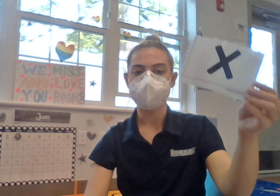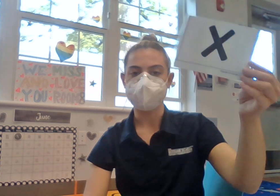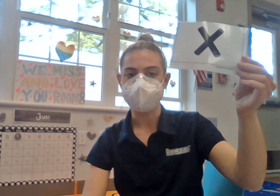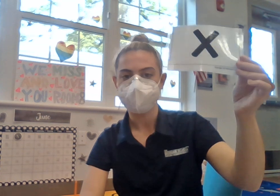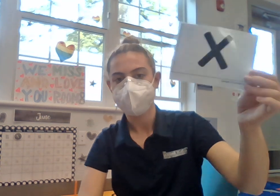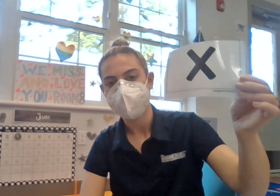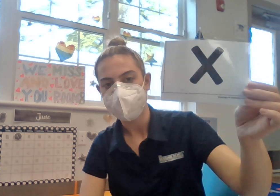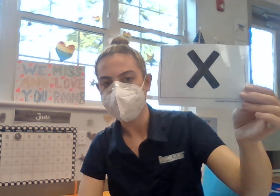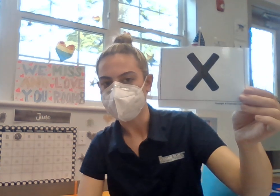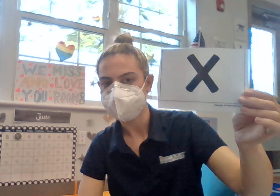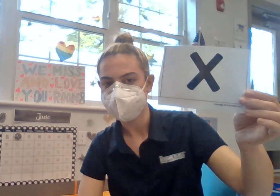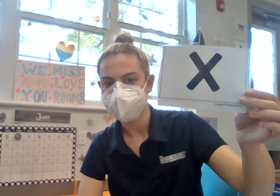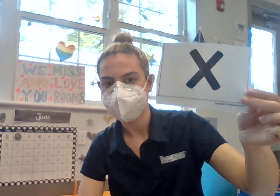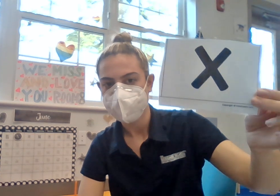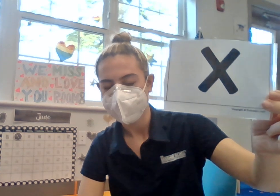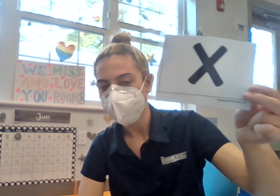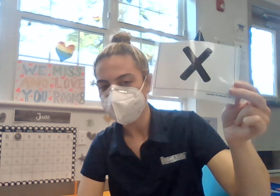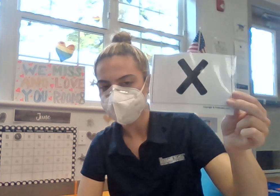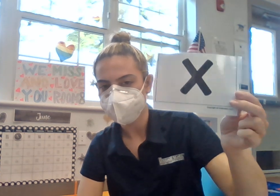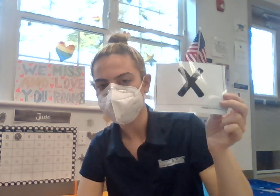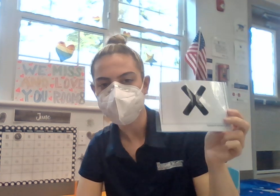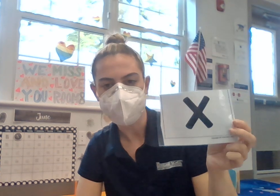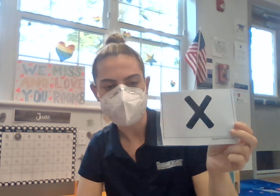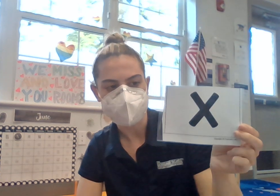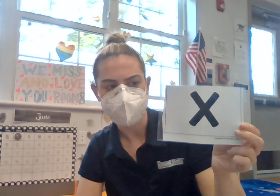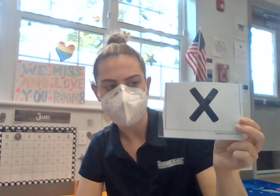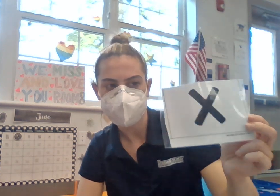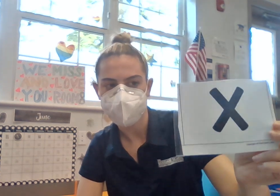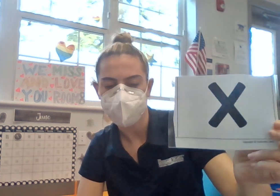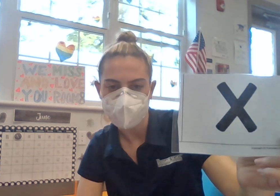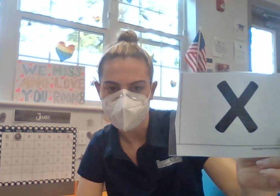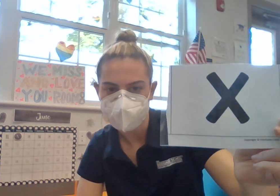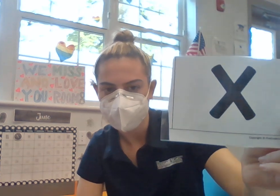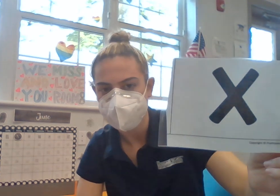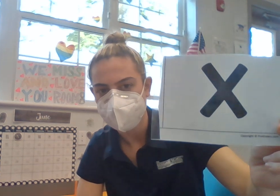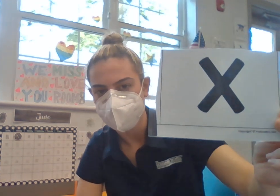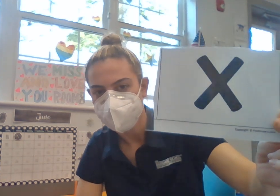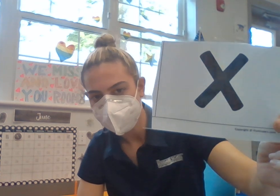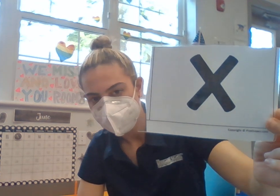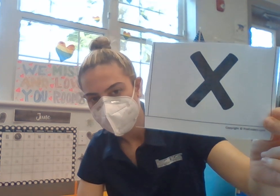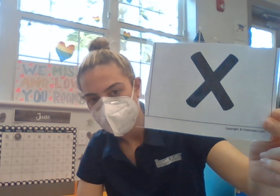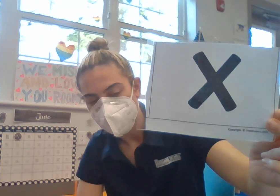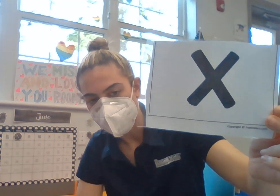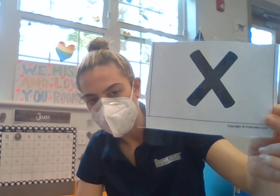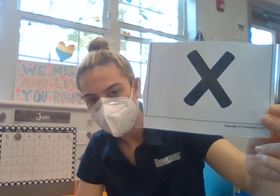is X. X is a little tricky, and that's okay if you don't get it. We'll do it together.